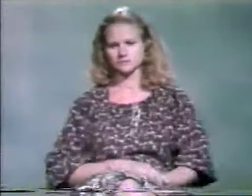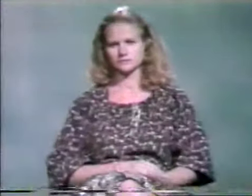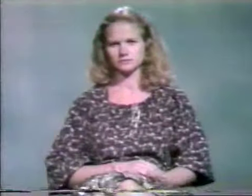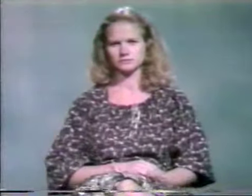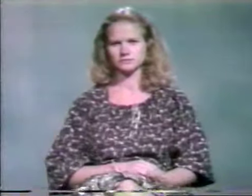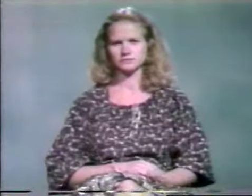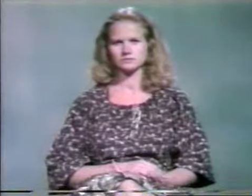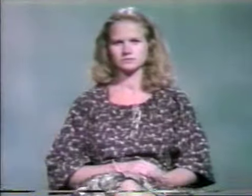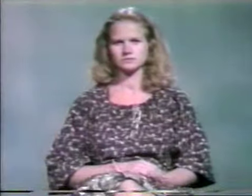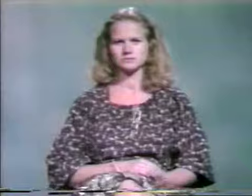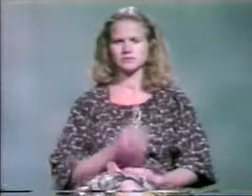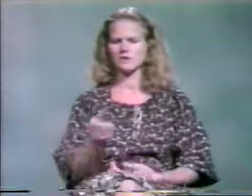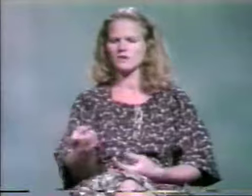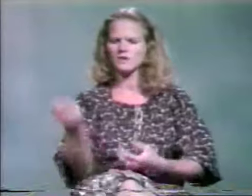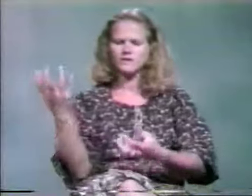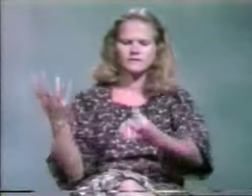To take off somebody's clothes.